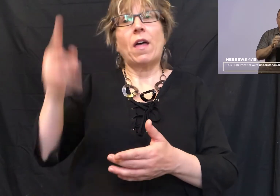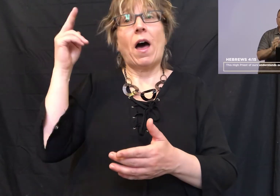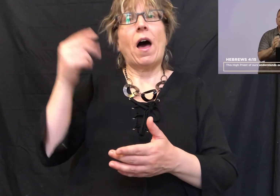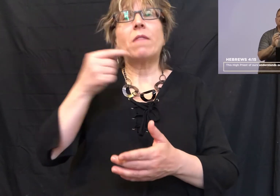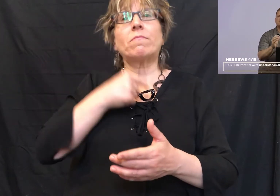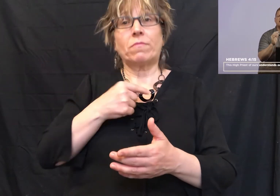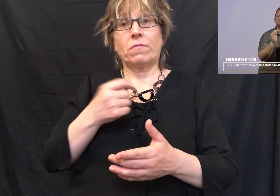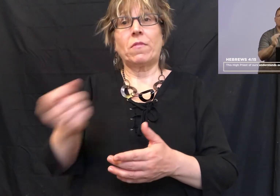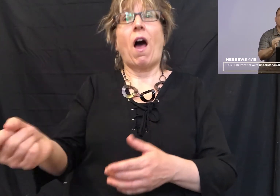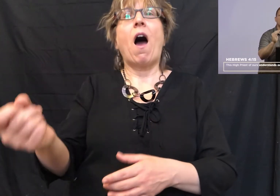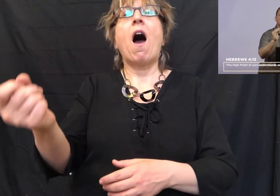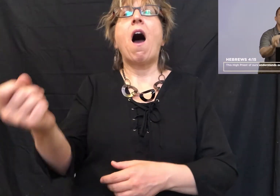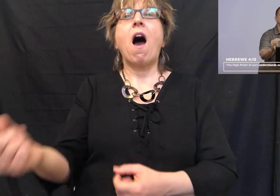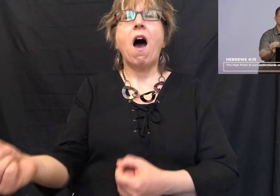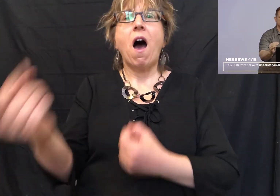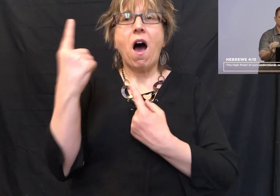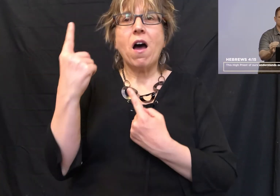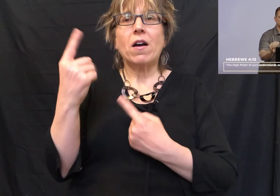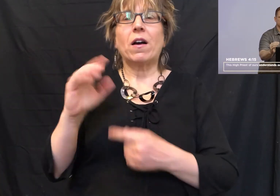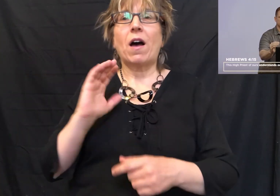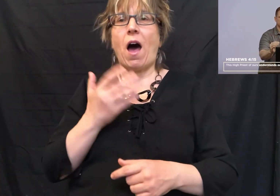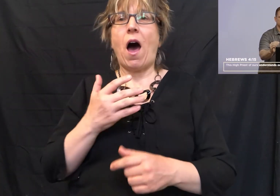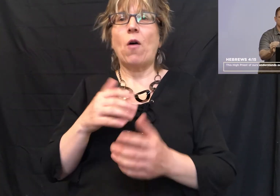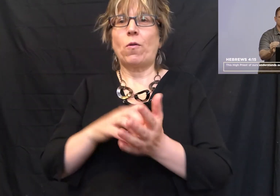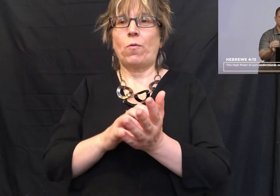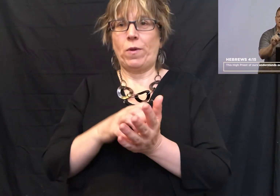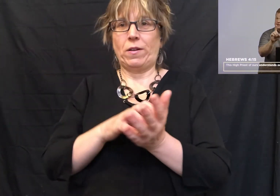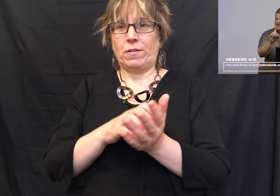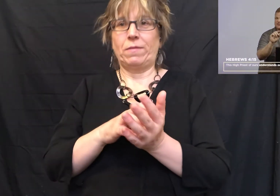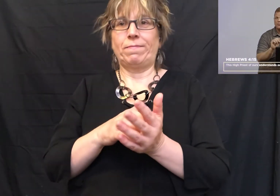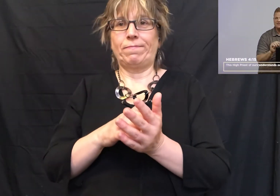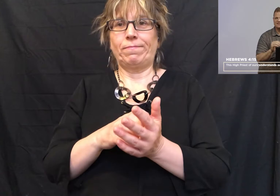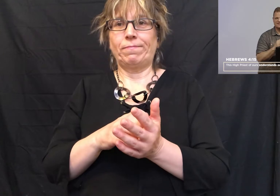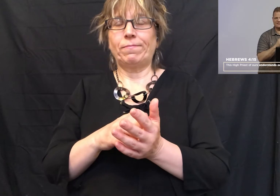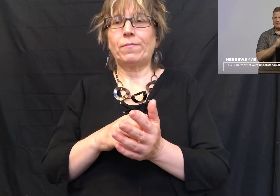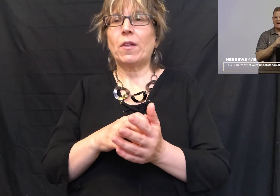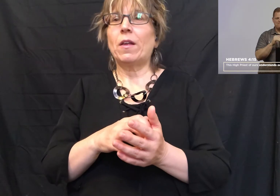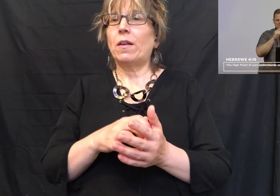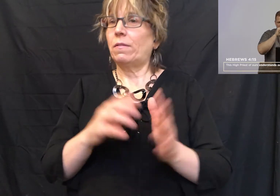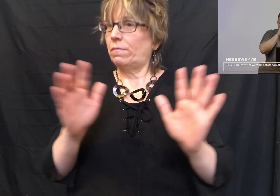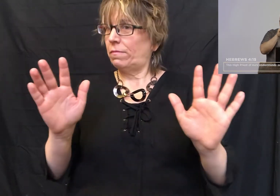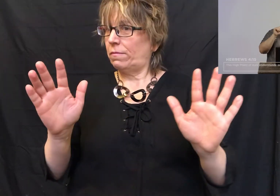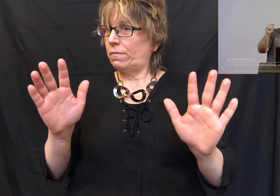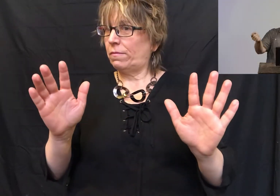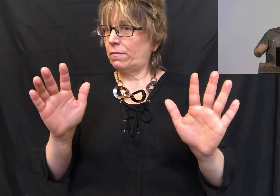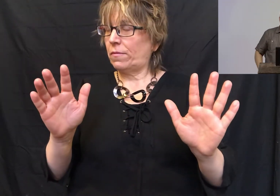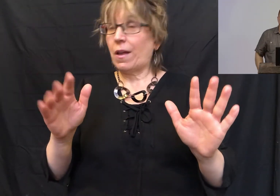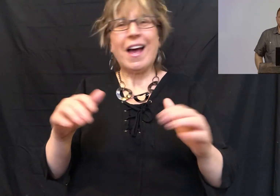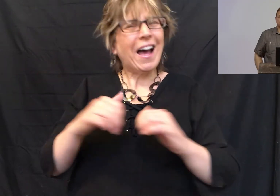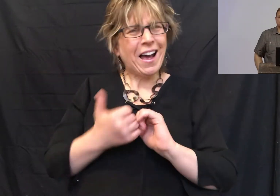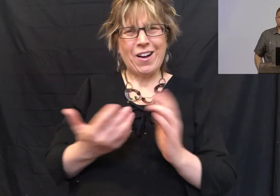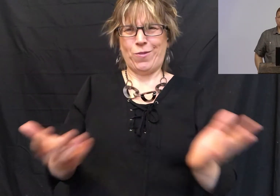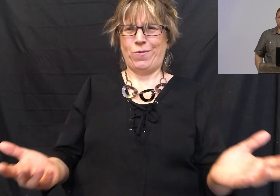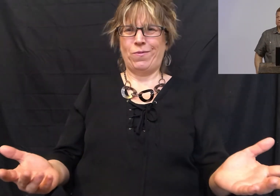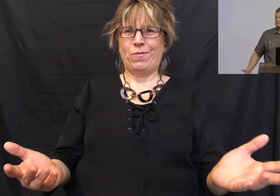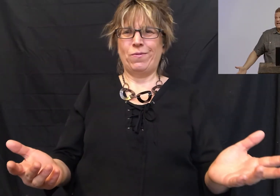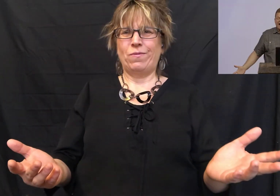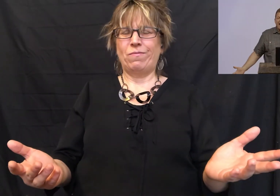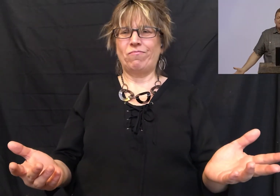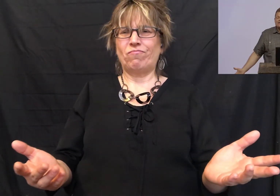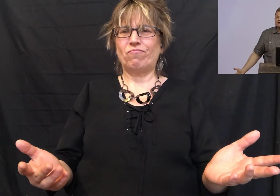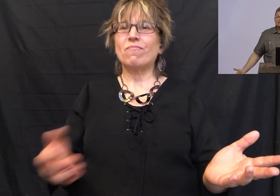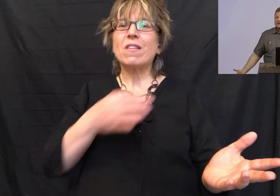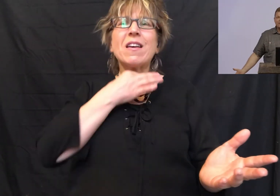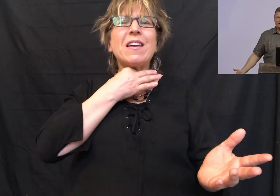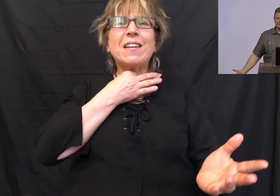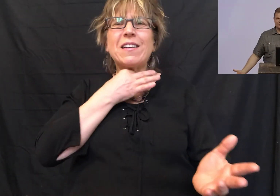ours understands our weaknesses. He understands our weaknesses. Now time out. How?